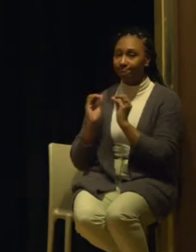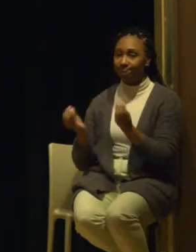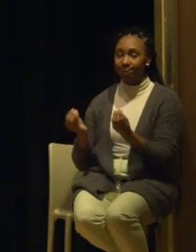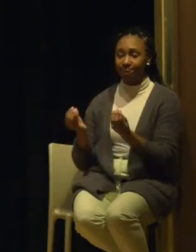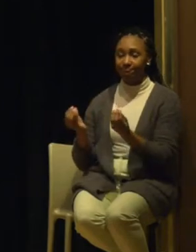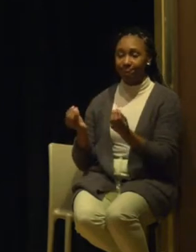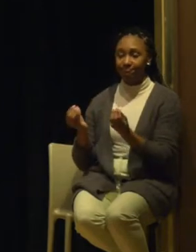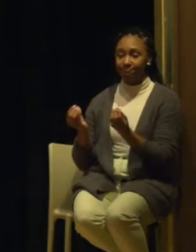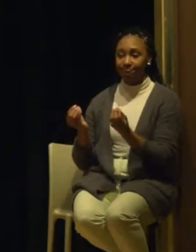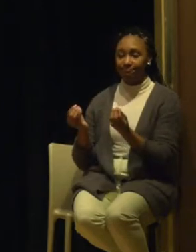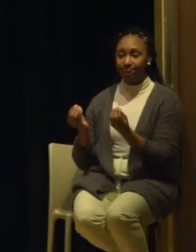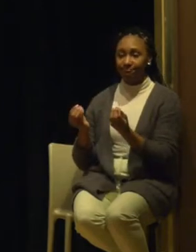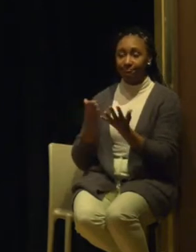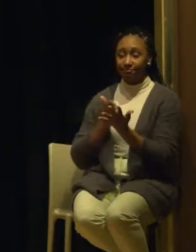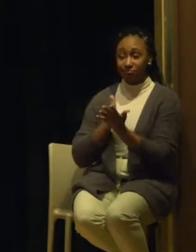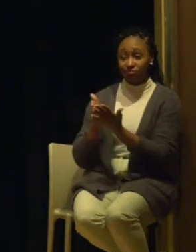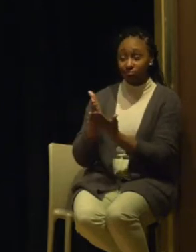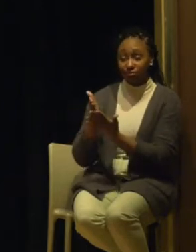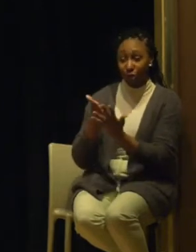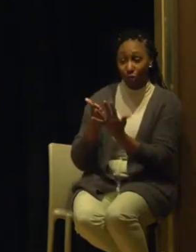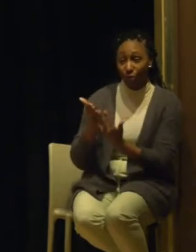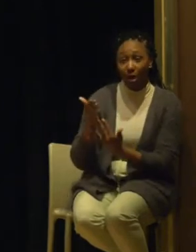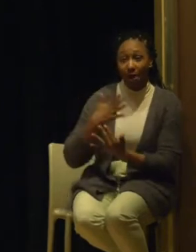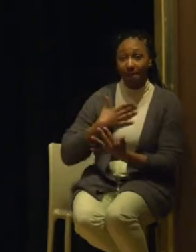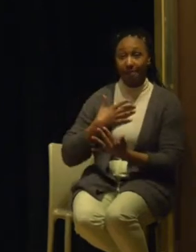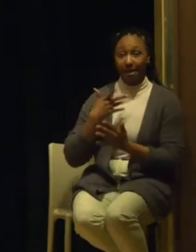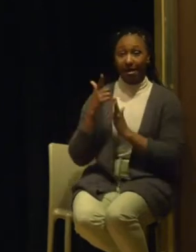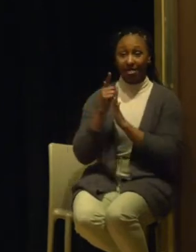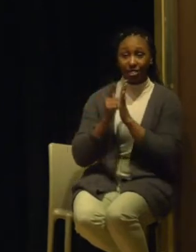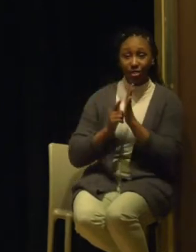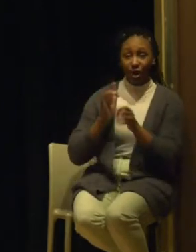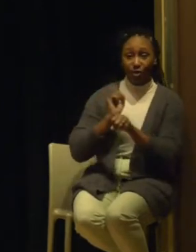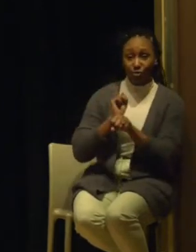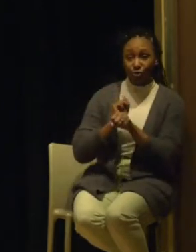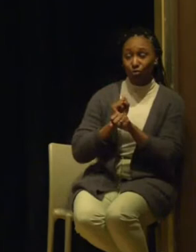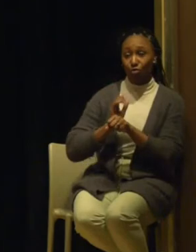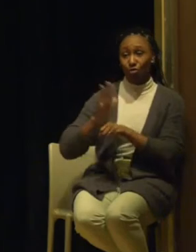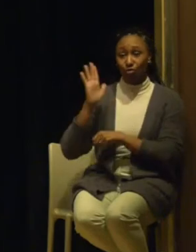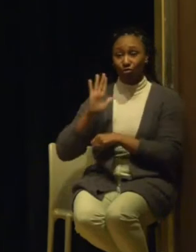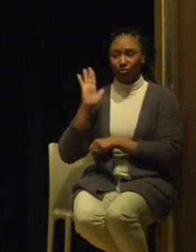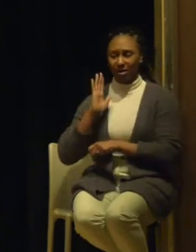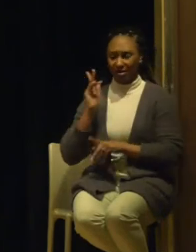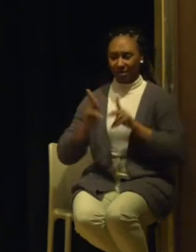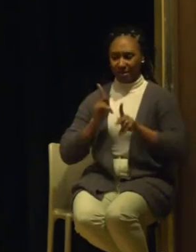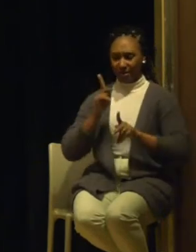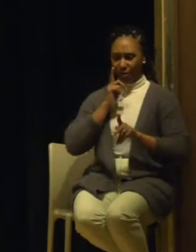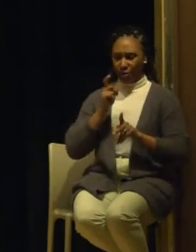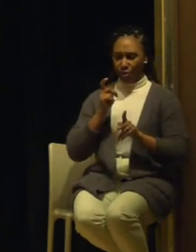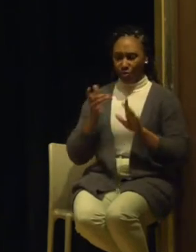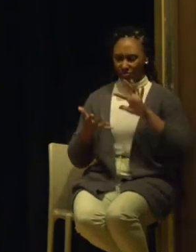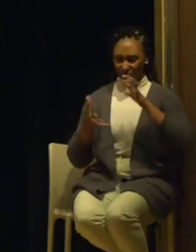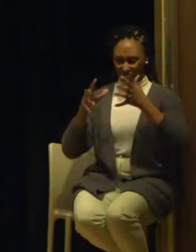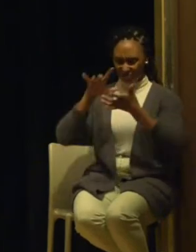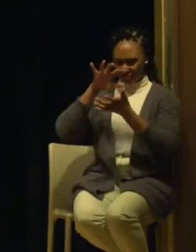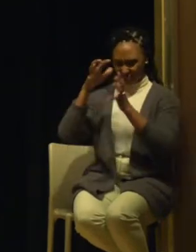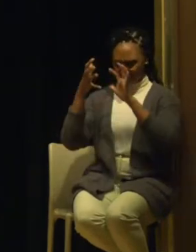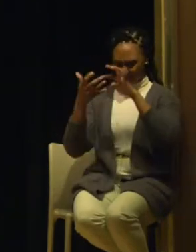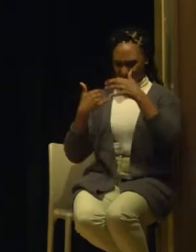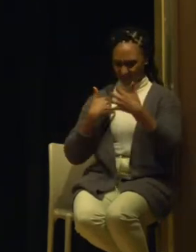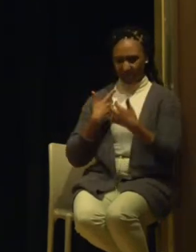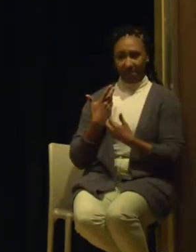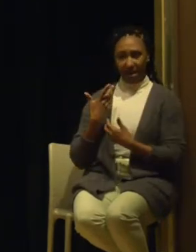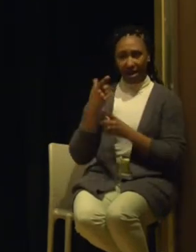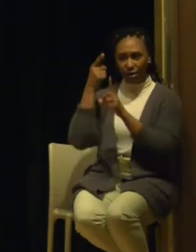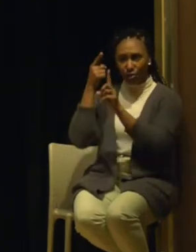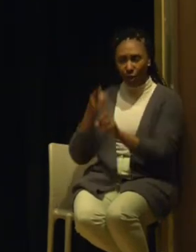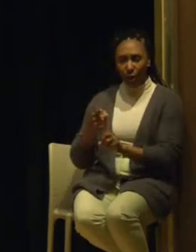life, from Harvard Law to the coveted federal clerkship and then big law, the people who shaped my career were men, always men. Never